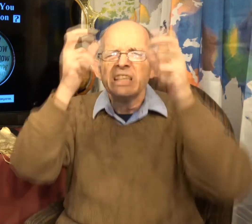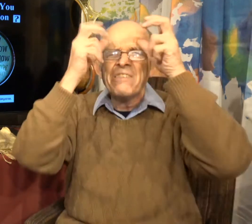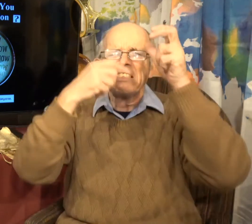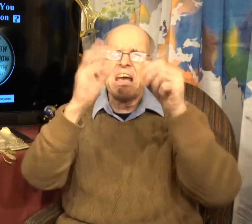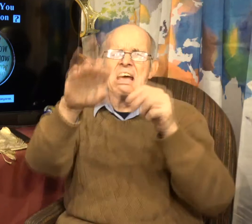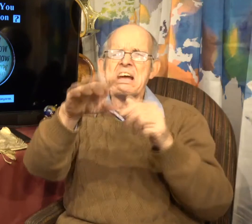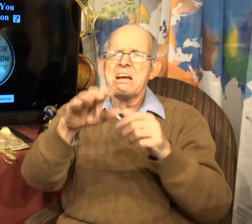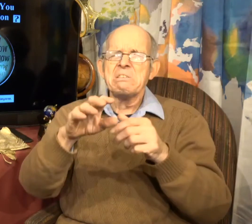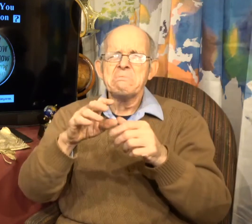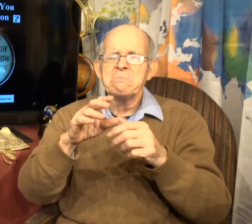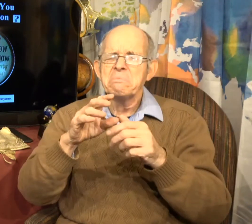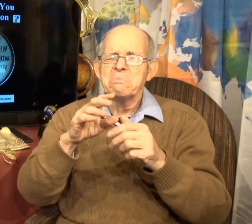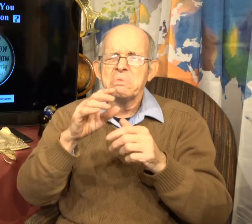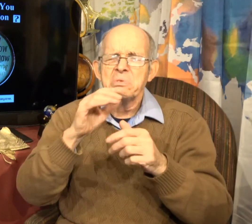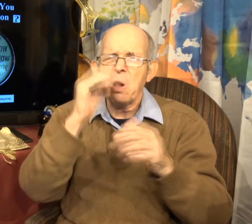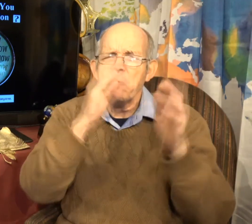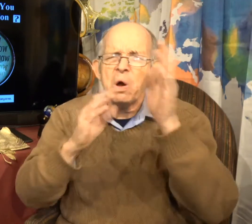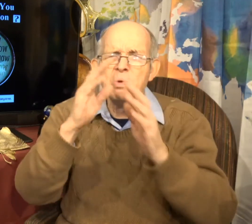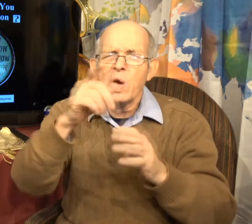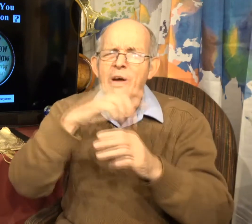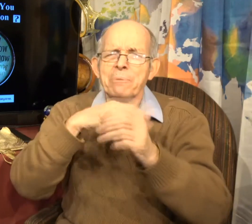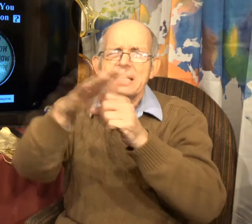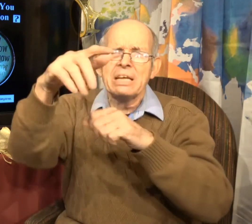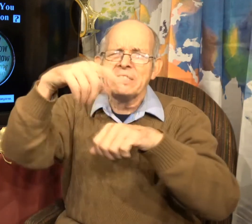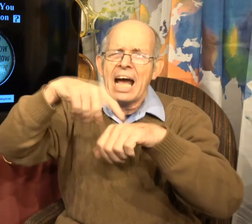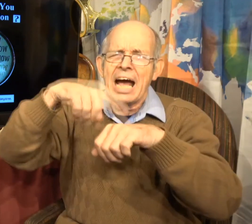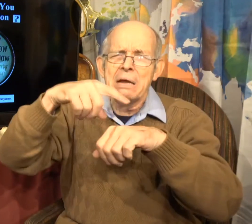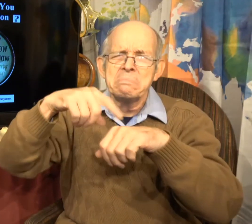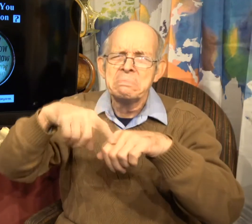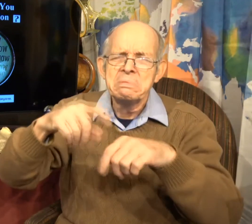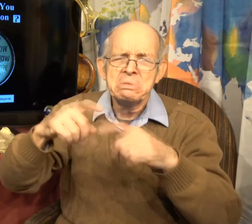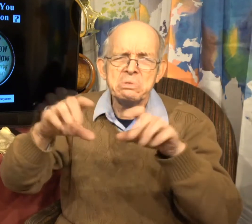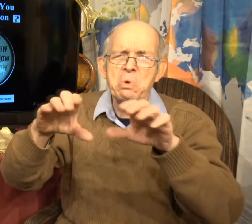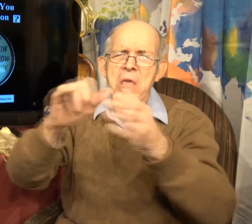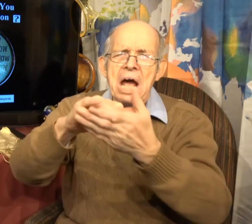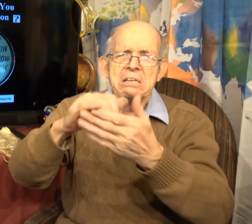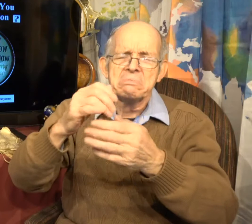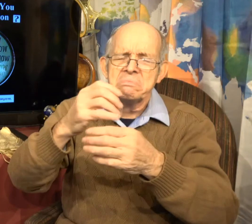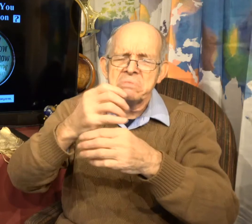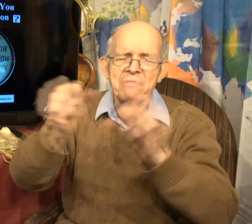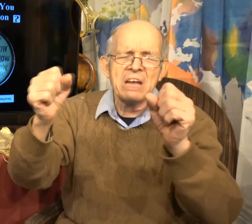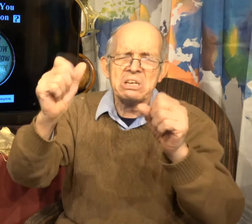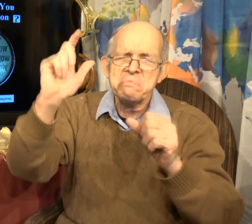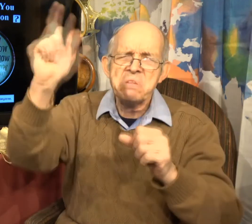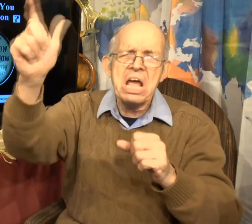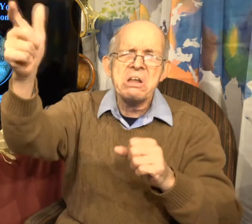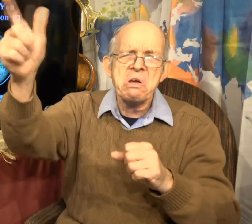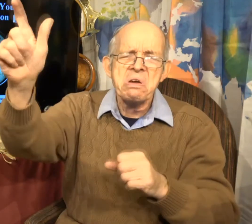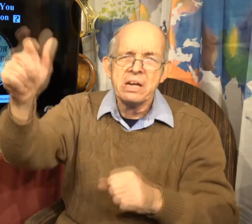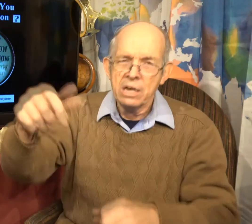That is the thing. So we have plenty of time to do that. Salvation later.